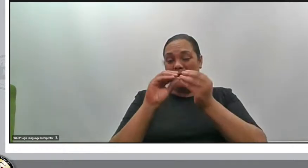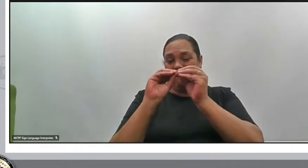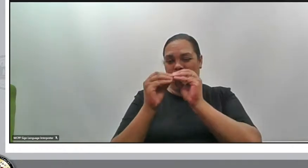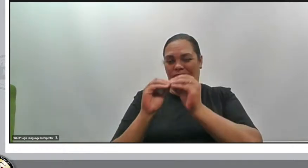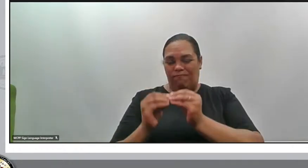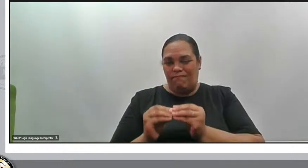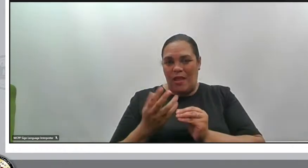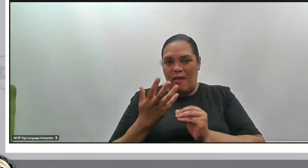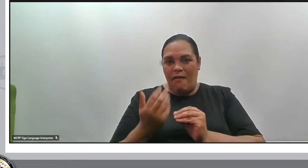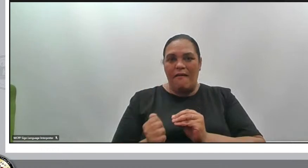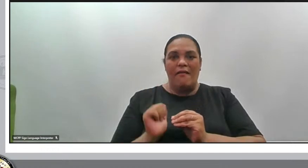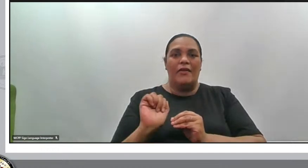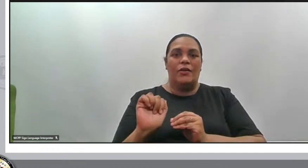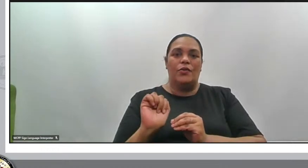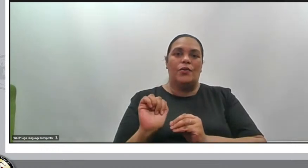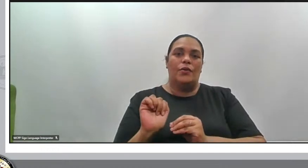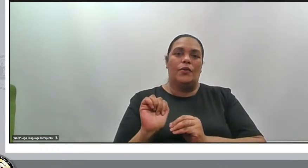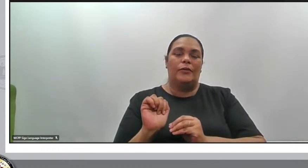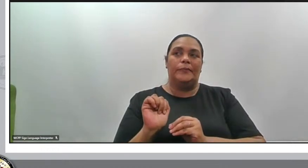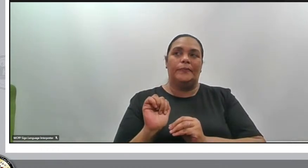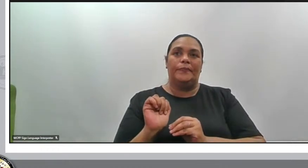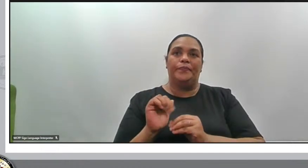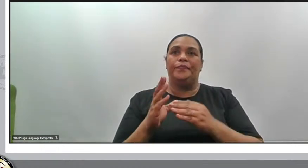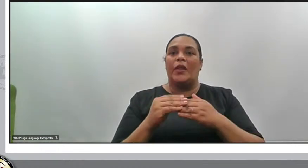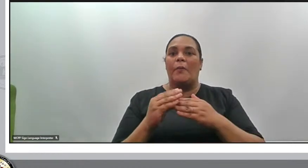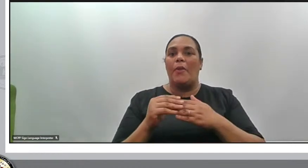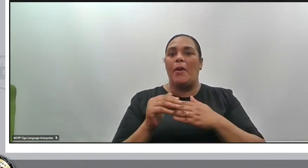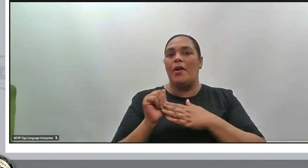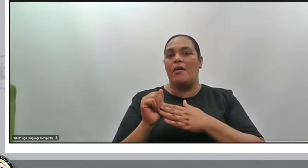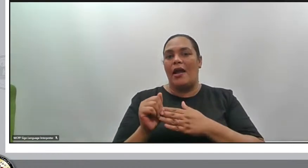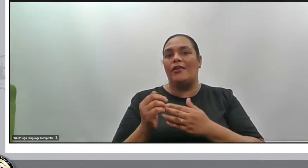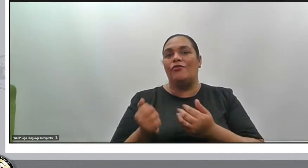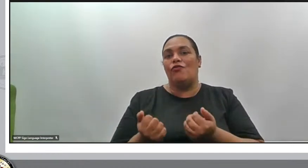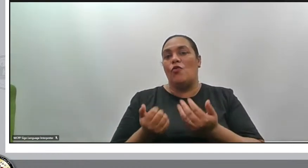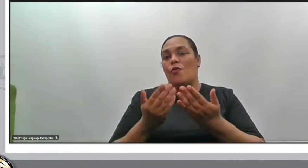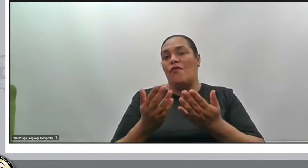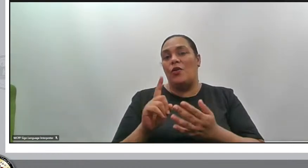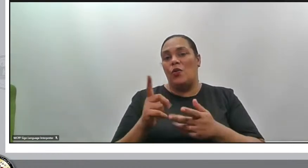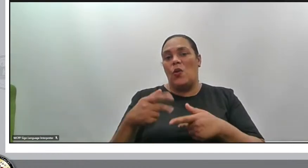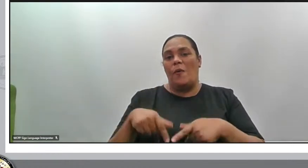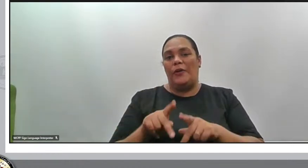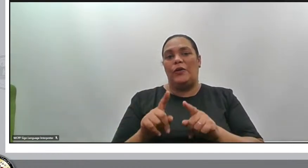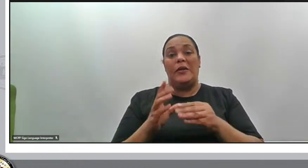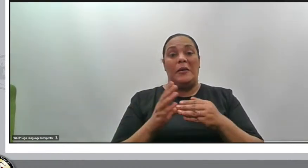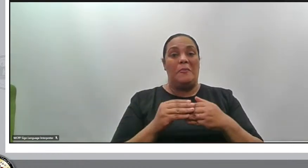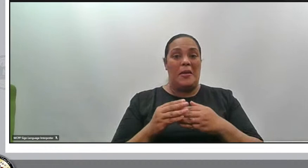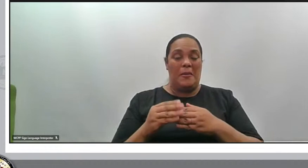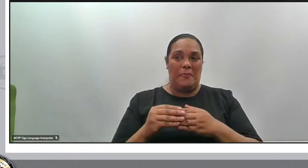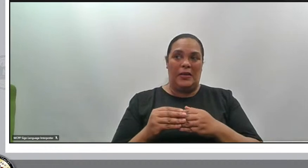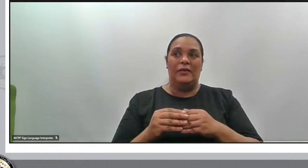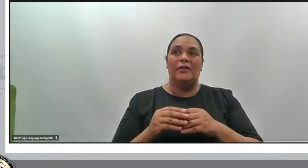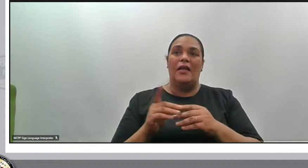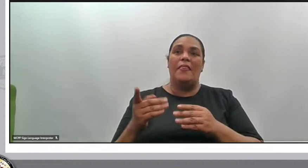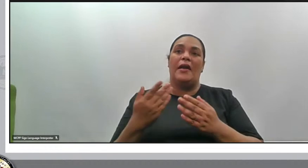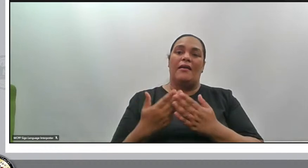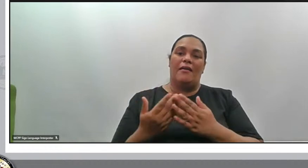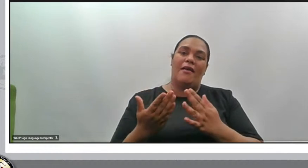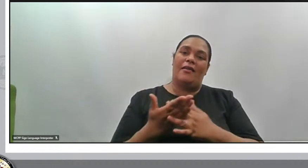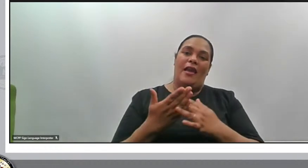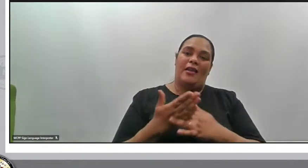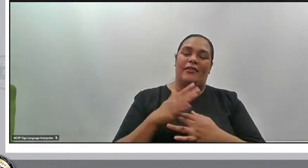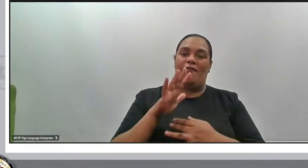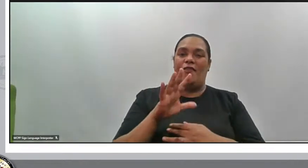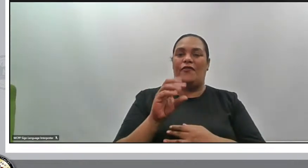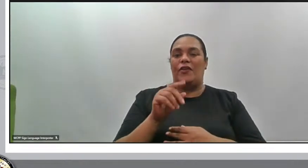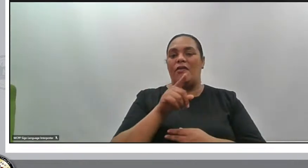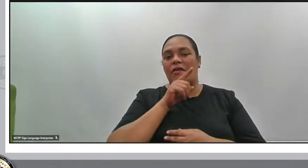Chair, to the members' guide to provide opportunity for members to access the